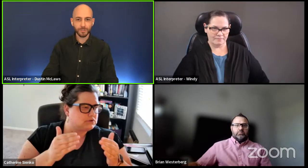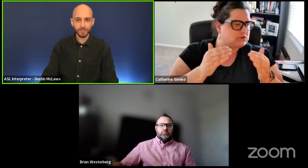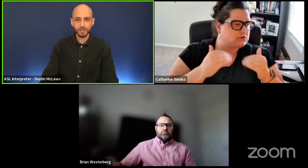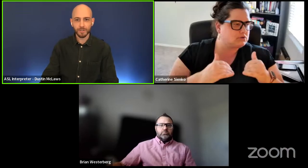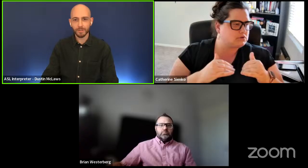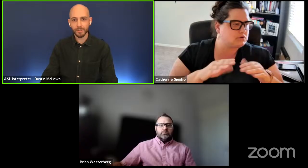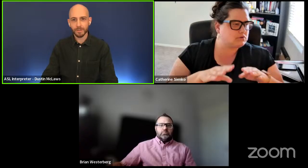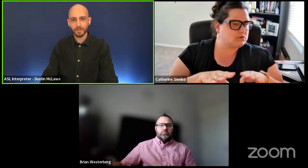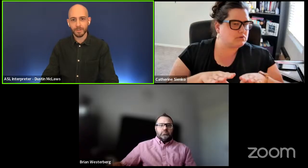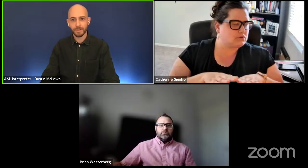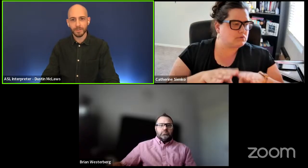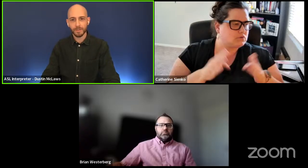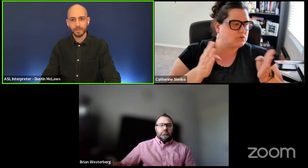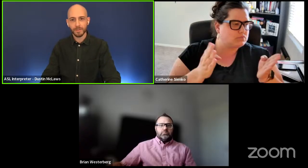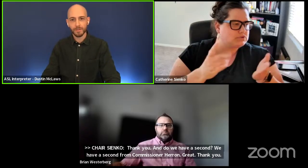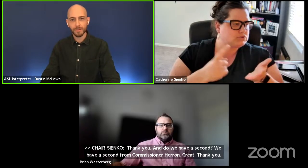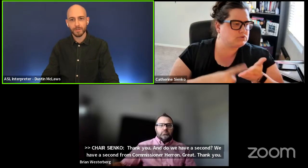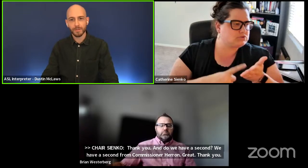Motion carries.